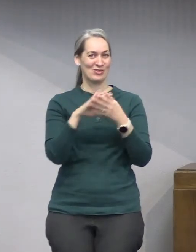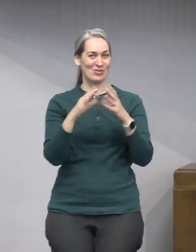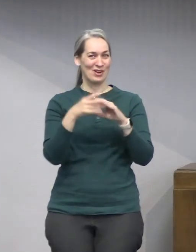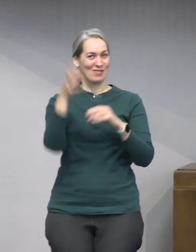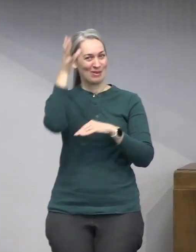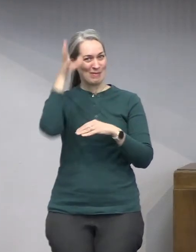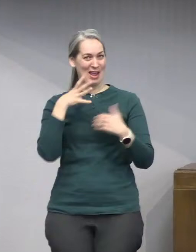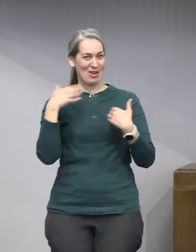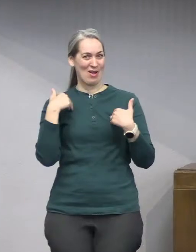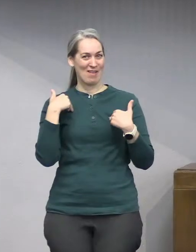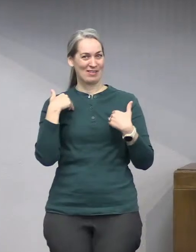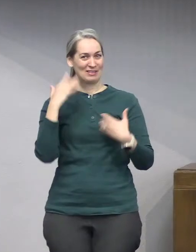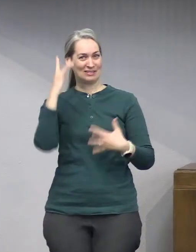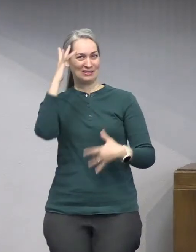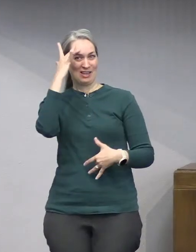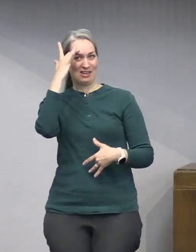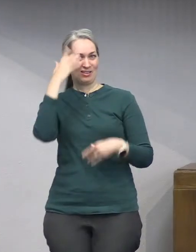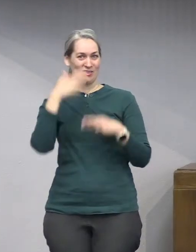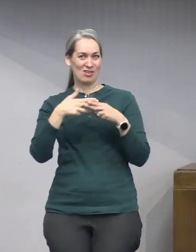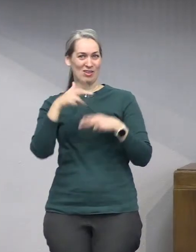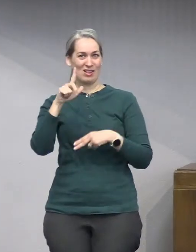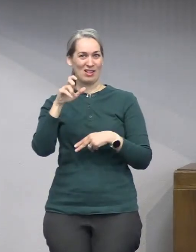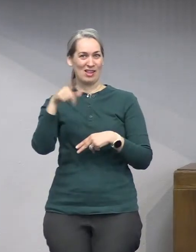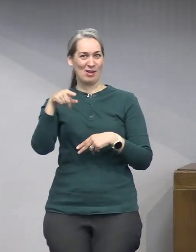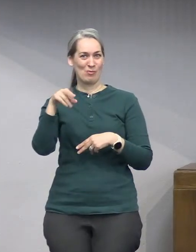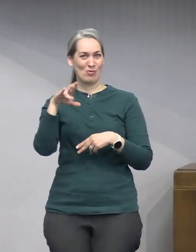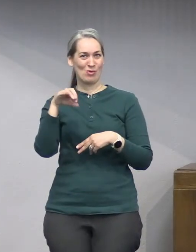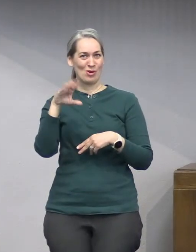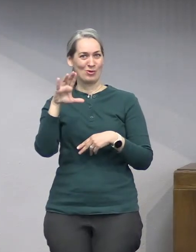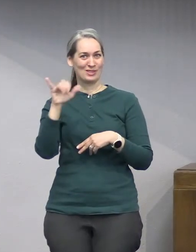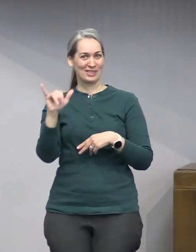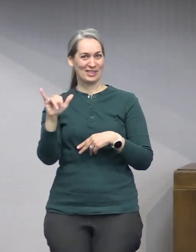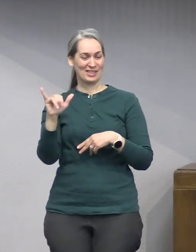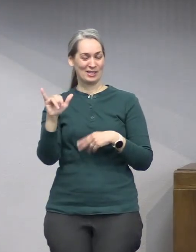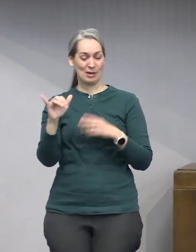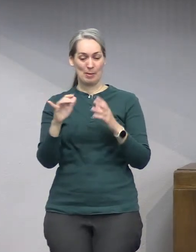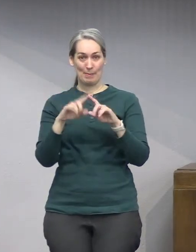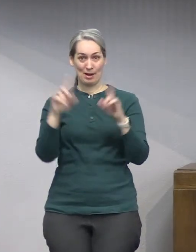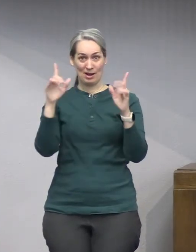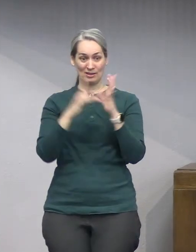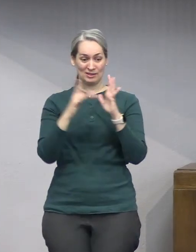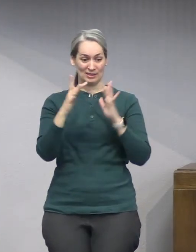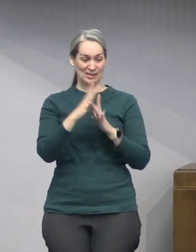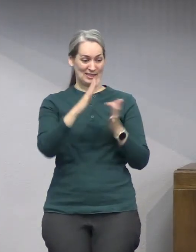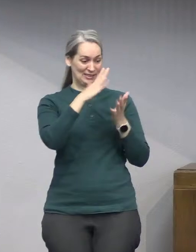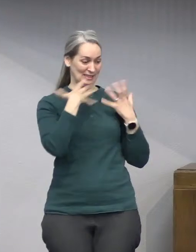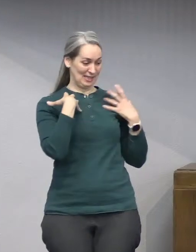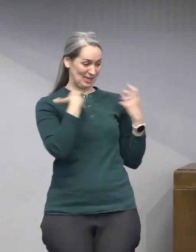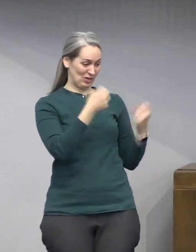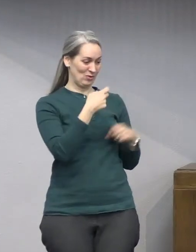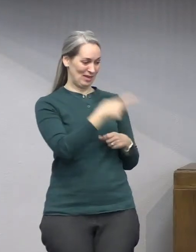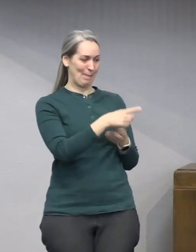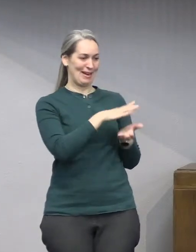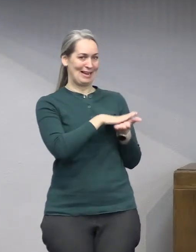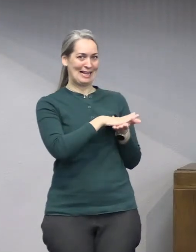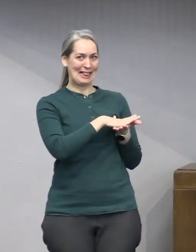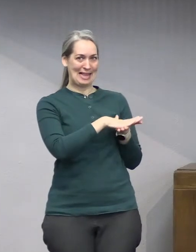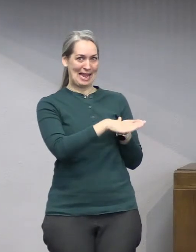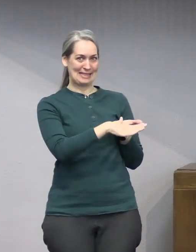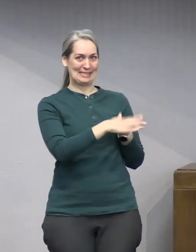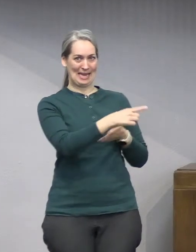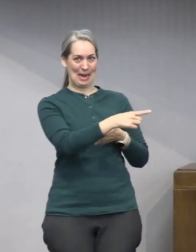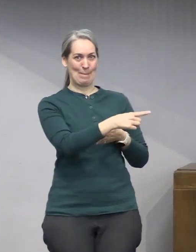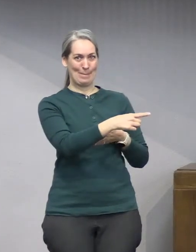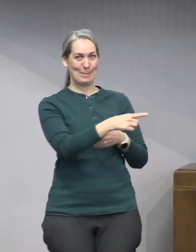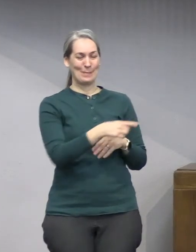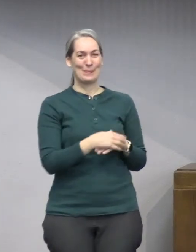with leprosy. Jesus cleansed this man from his leprosy, as we read just a moment ago. But the